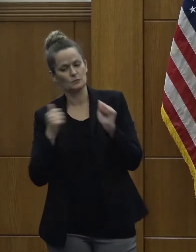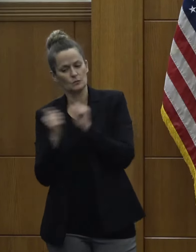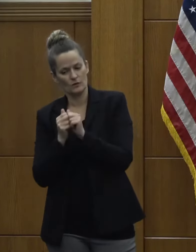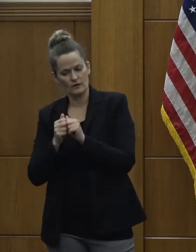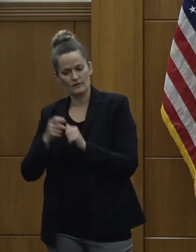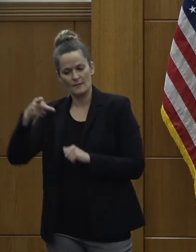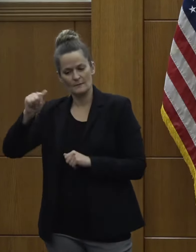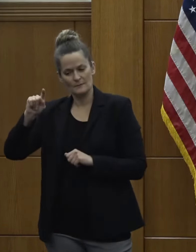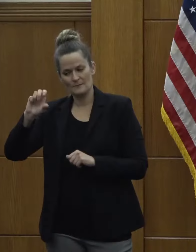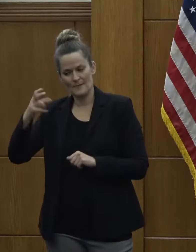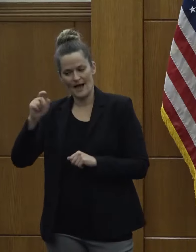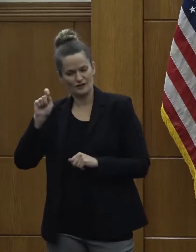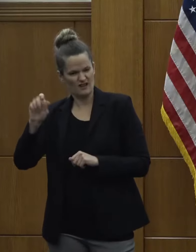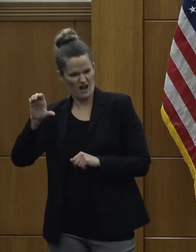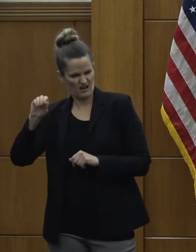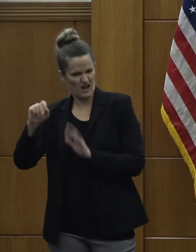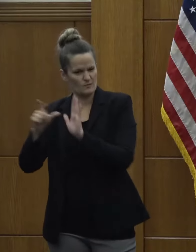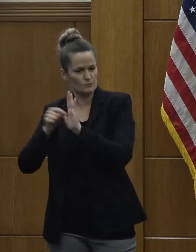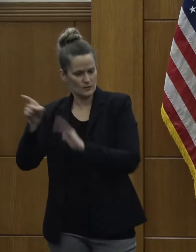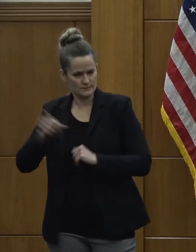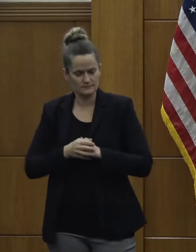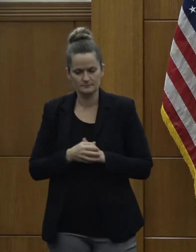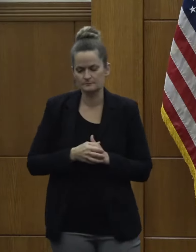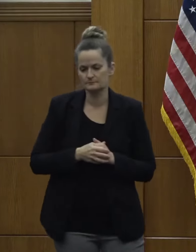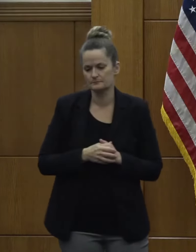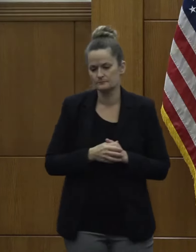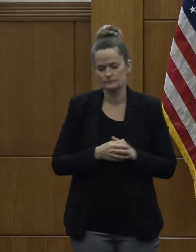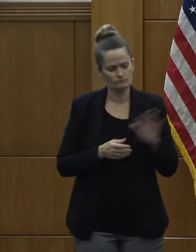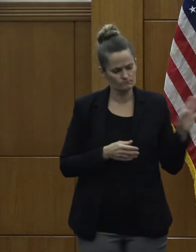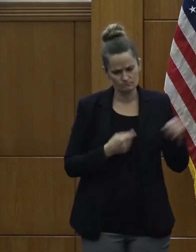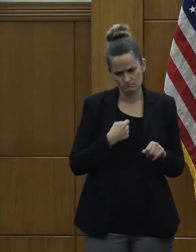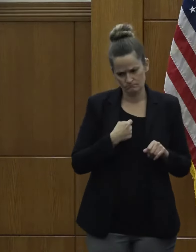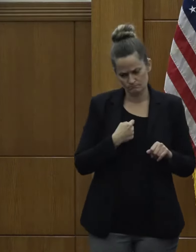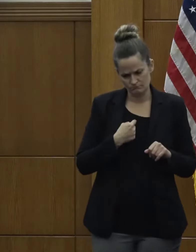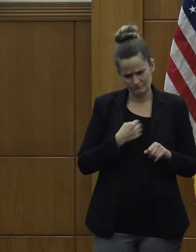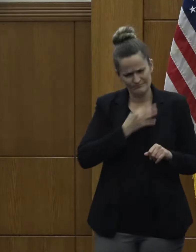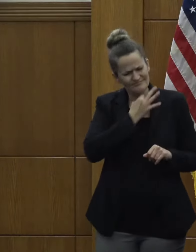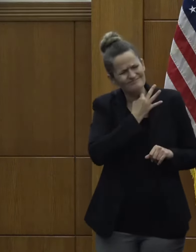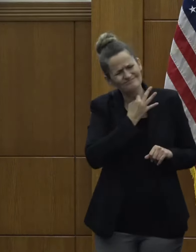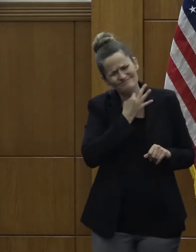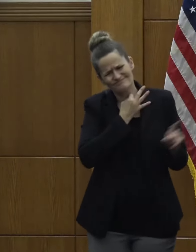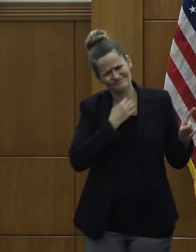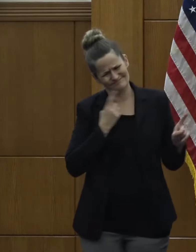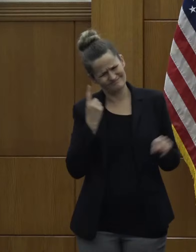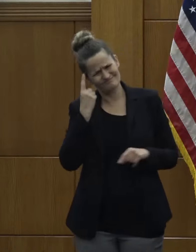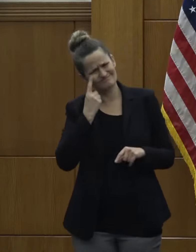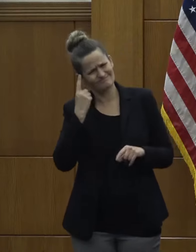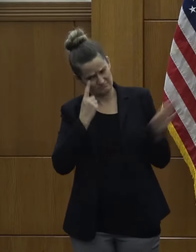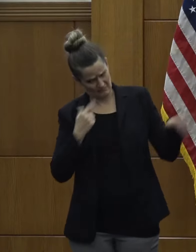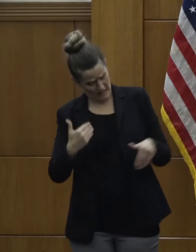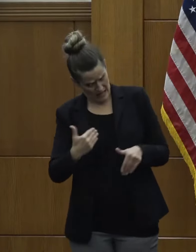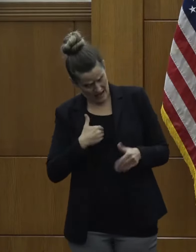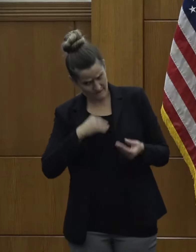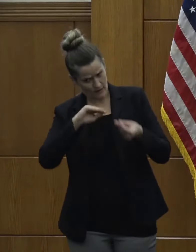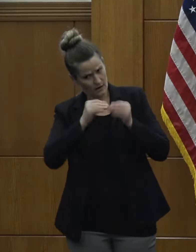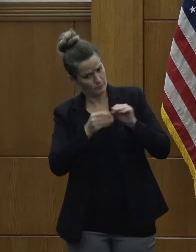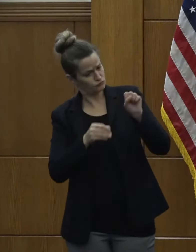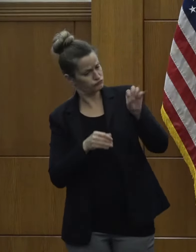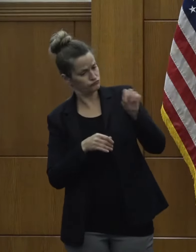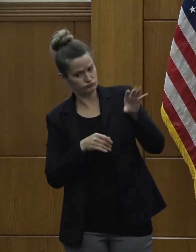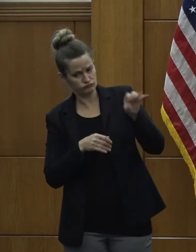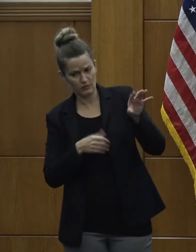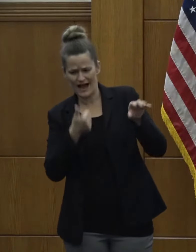can. Yep. So I was wondering if you have any data showing if any of the voters that were removed